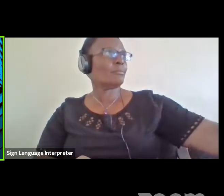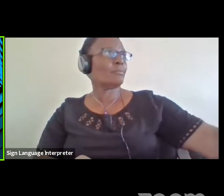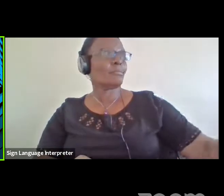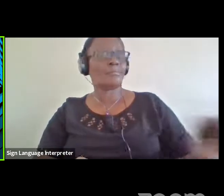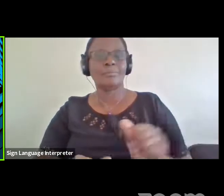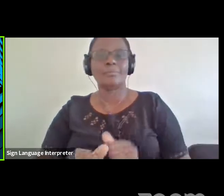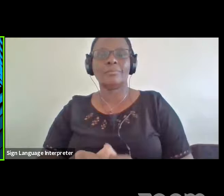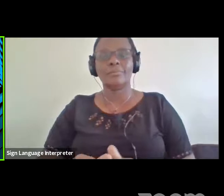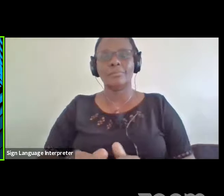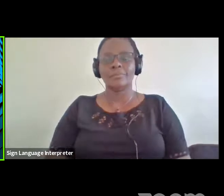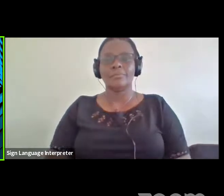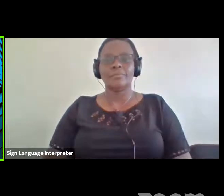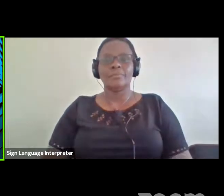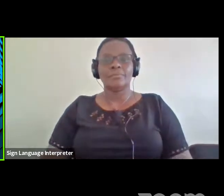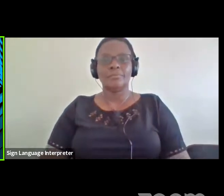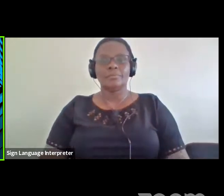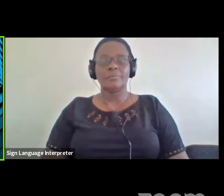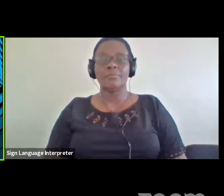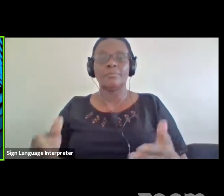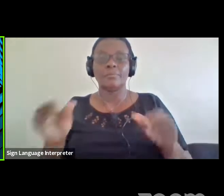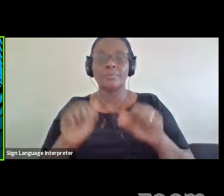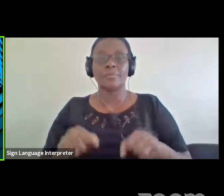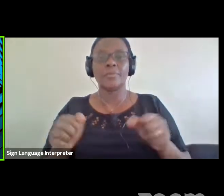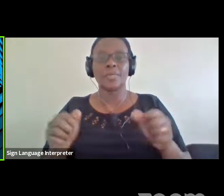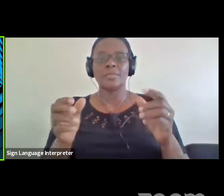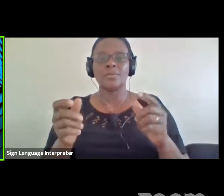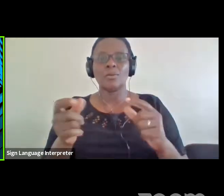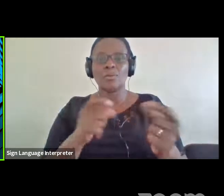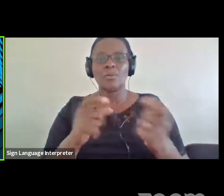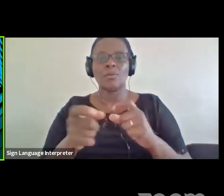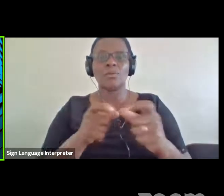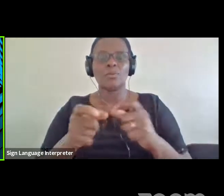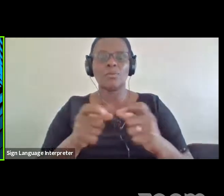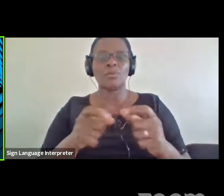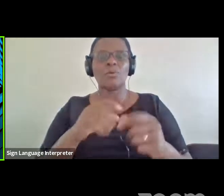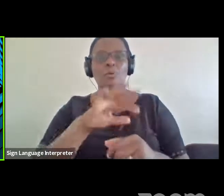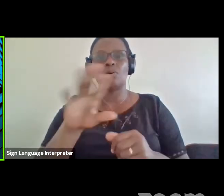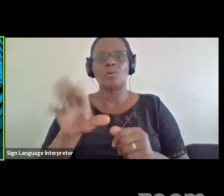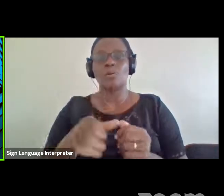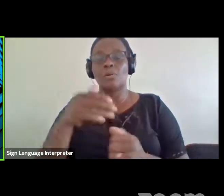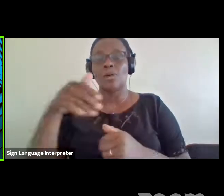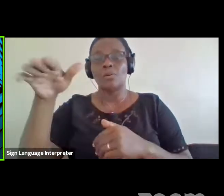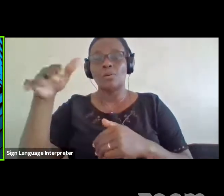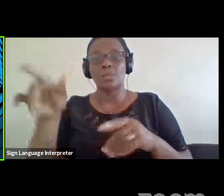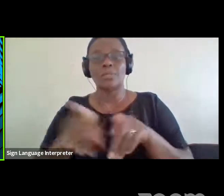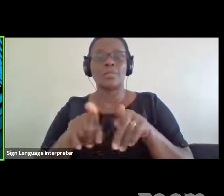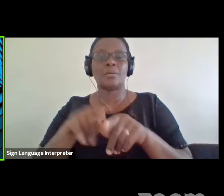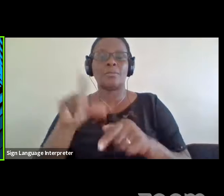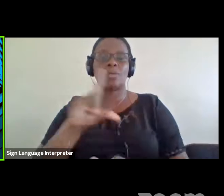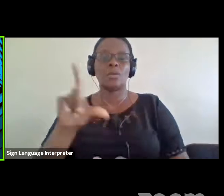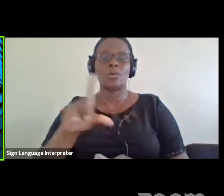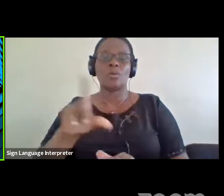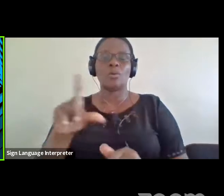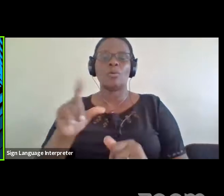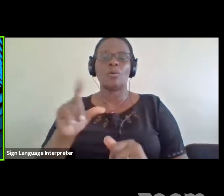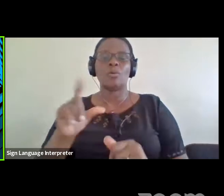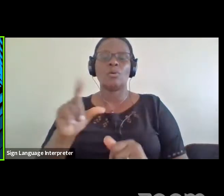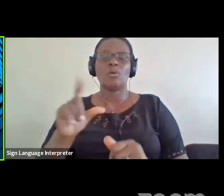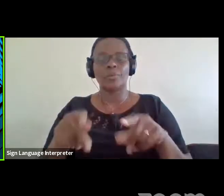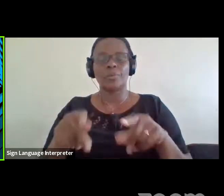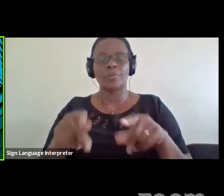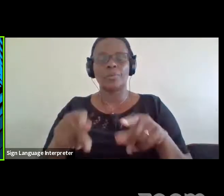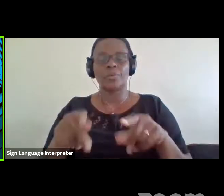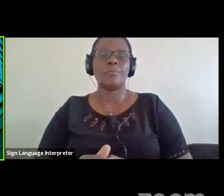but also control both foreign and local citizens through intimidation of online